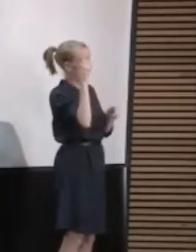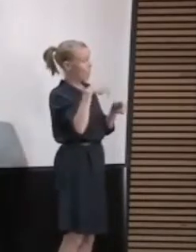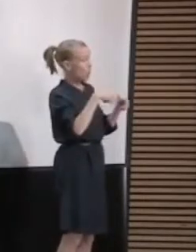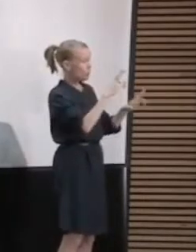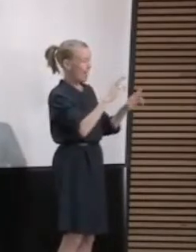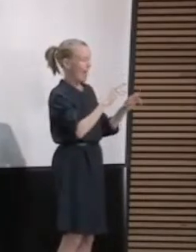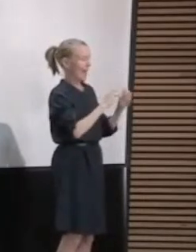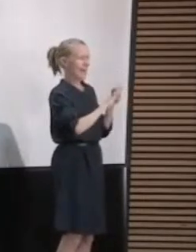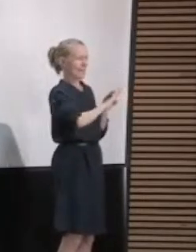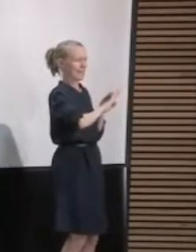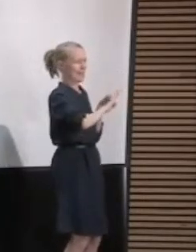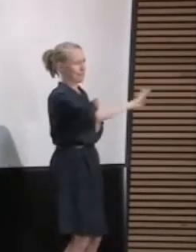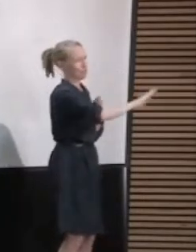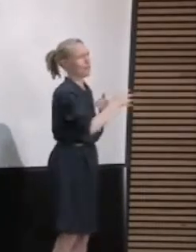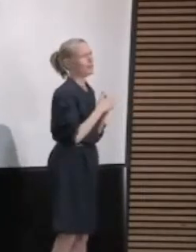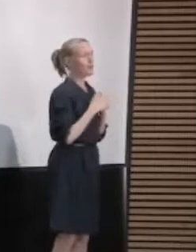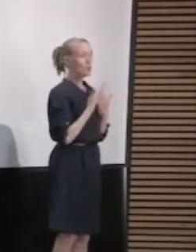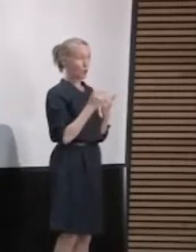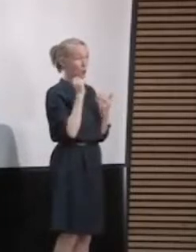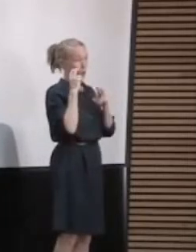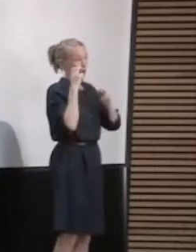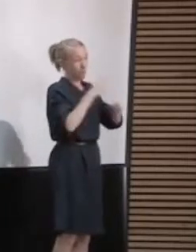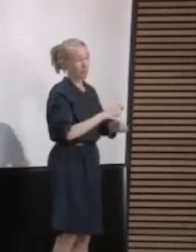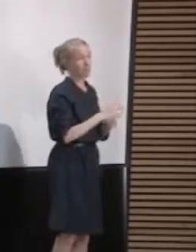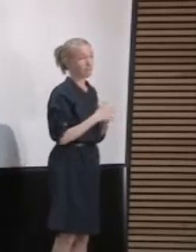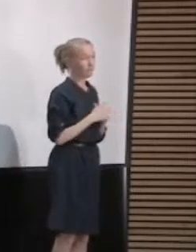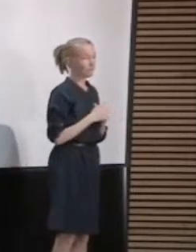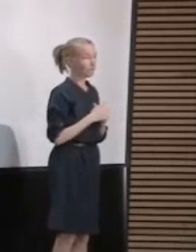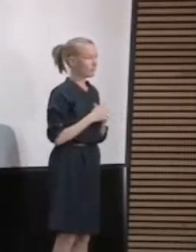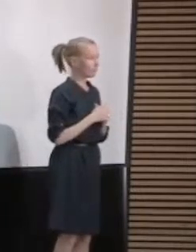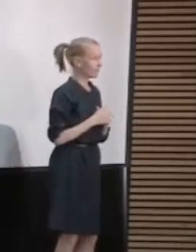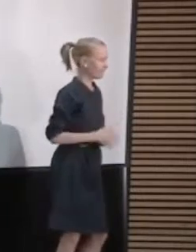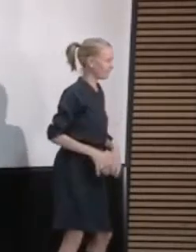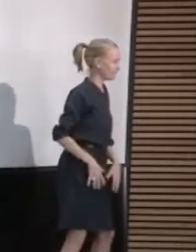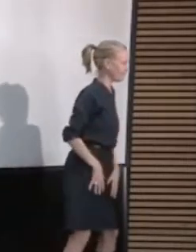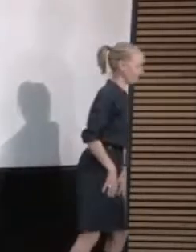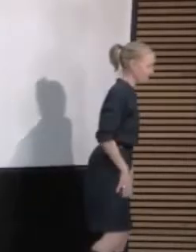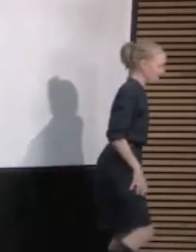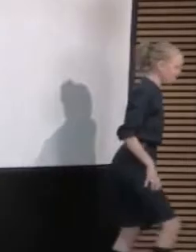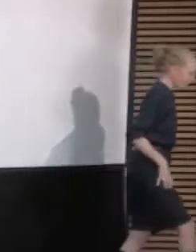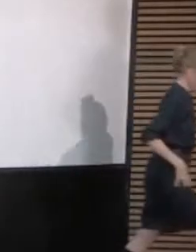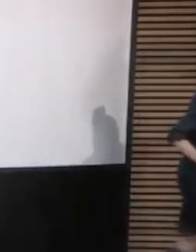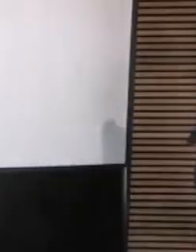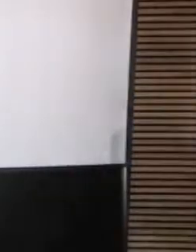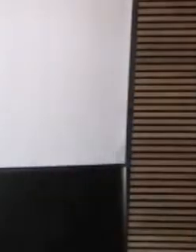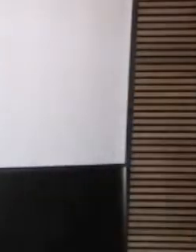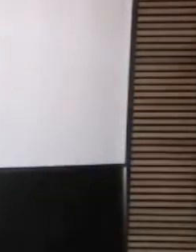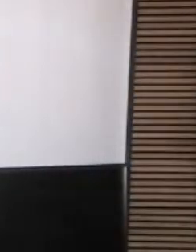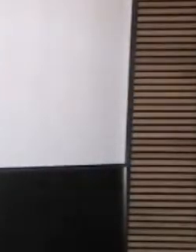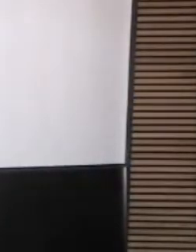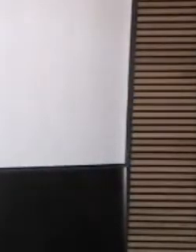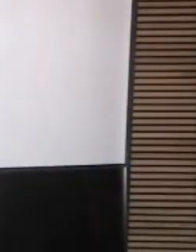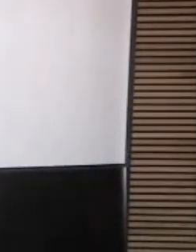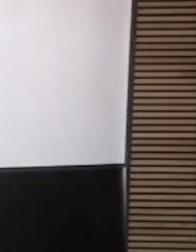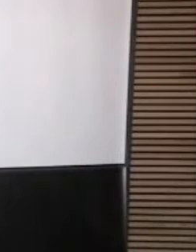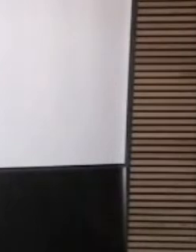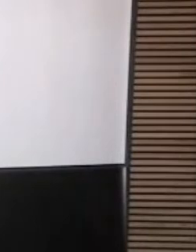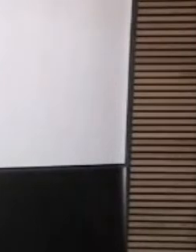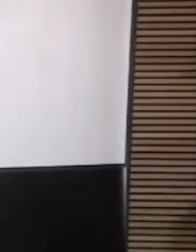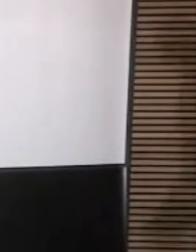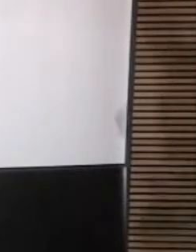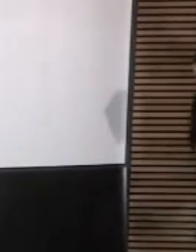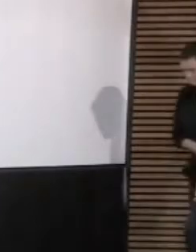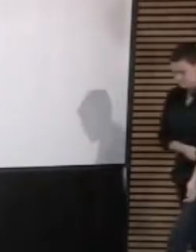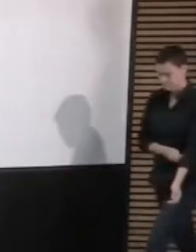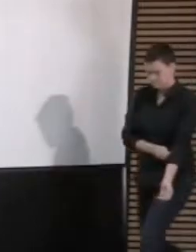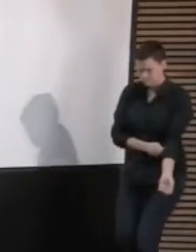Is it smart or sensible to have foreign air crew staying at the same hotels as the general public? They, of course, for aircrew